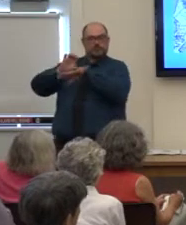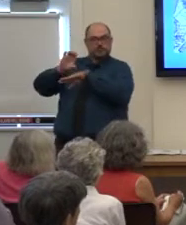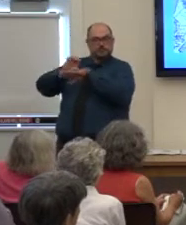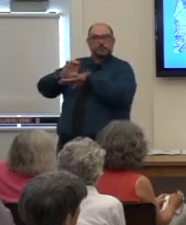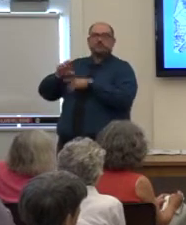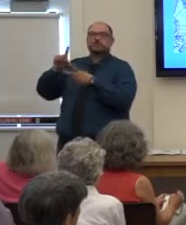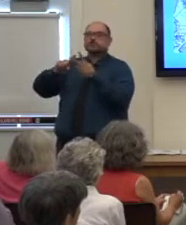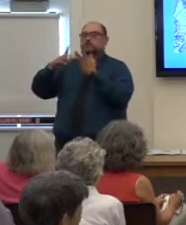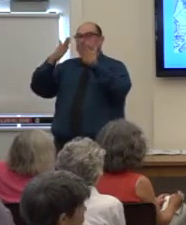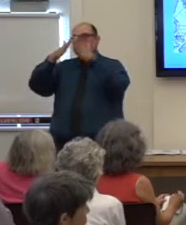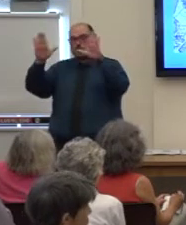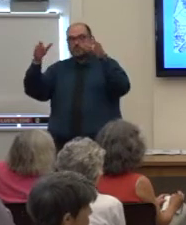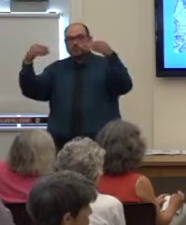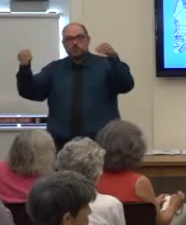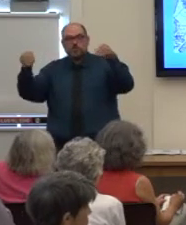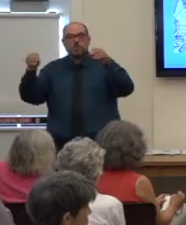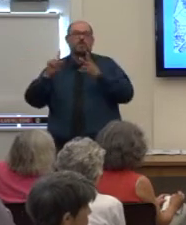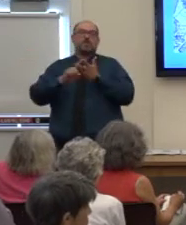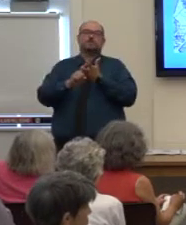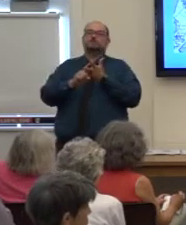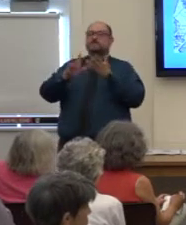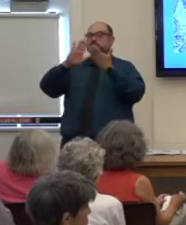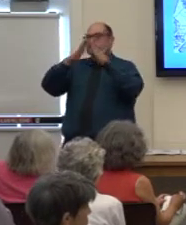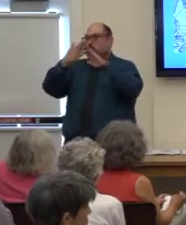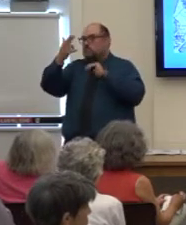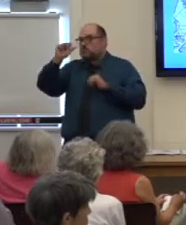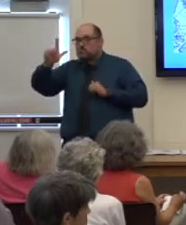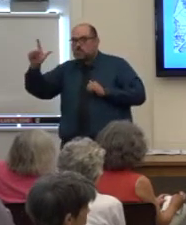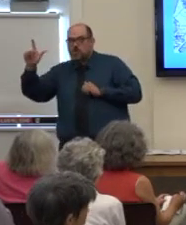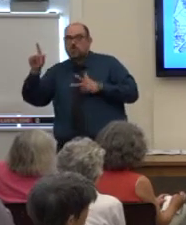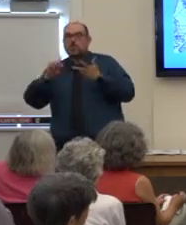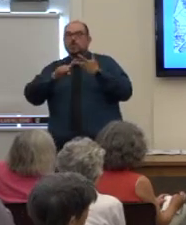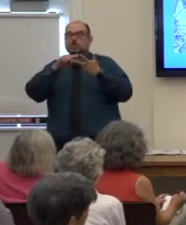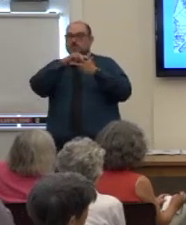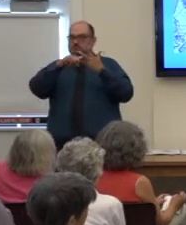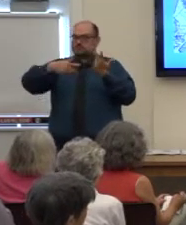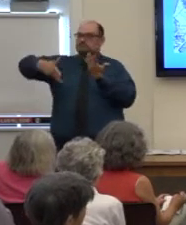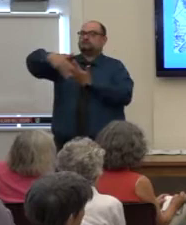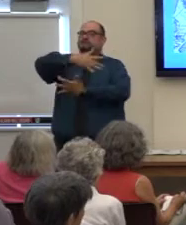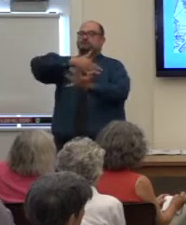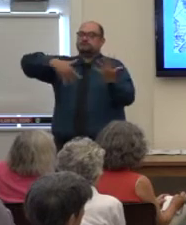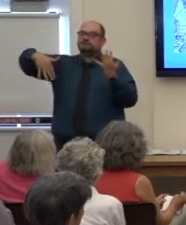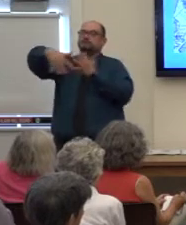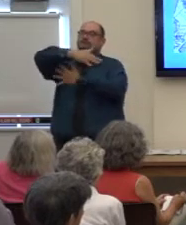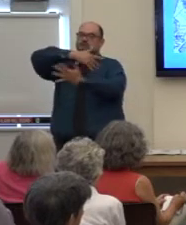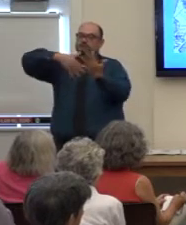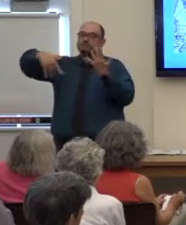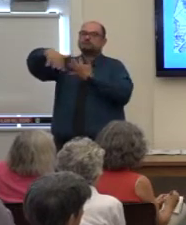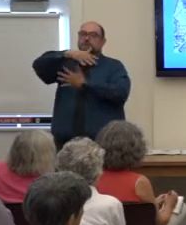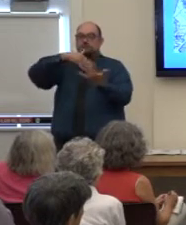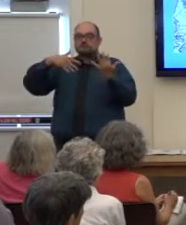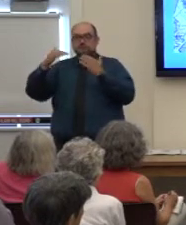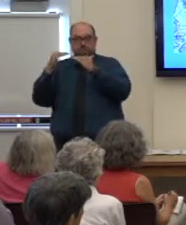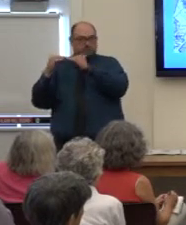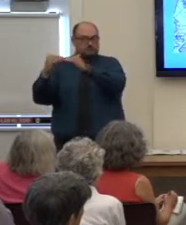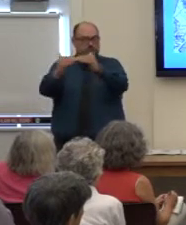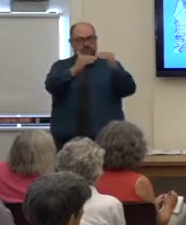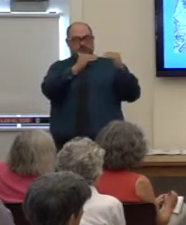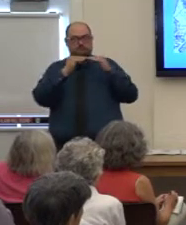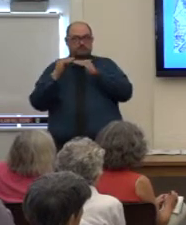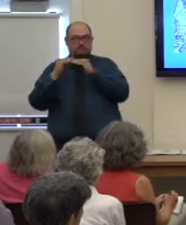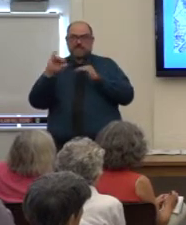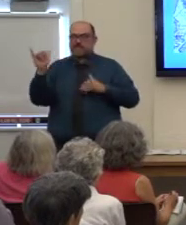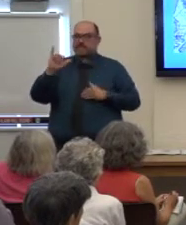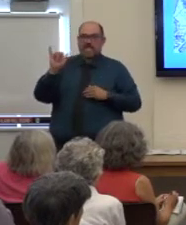store, in the town hall, they interacted with each other? As Linsey's informants